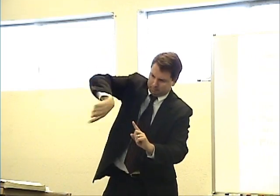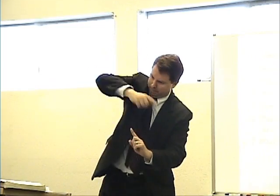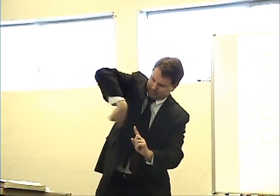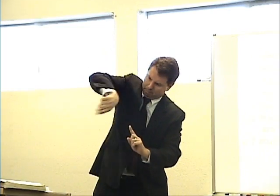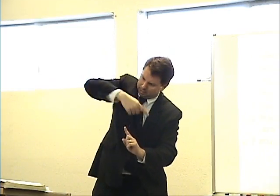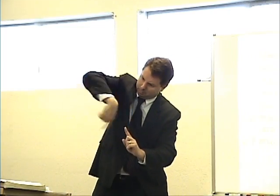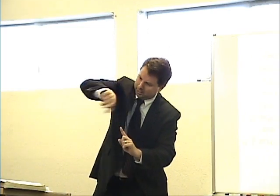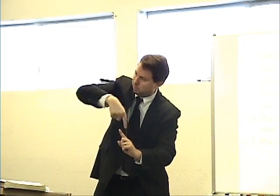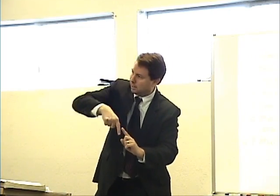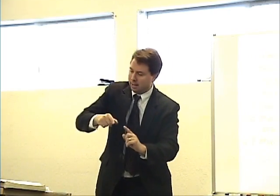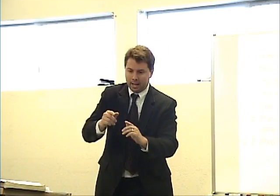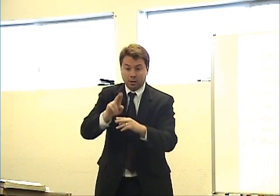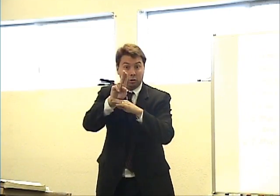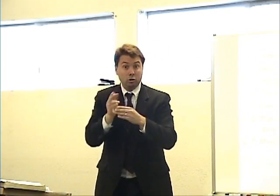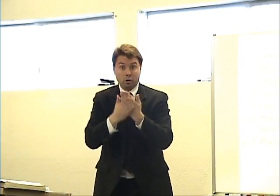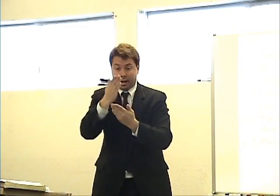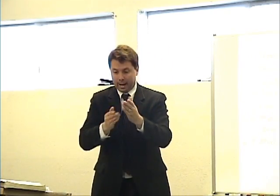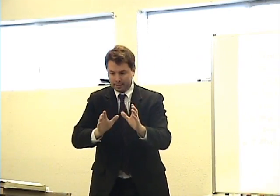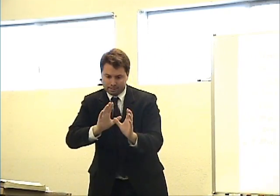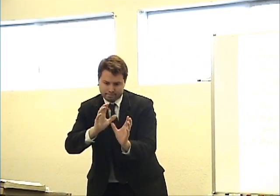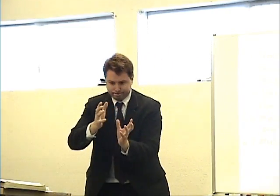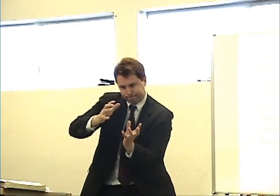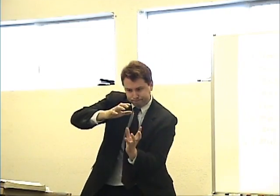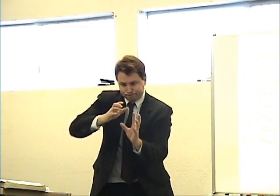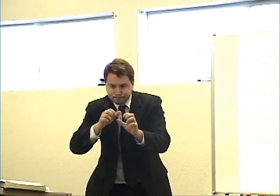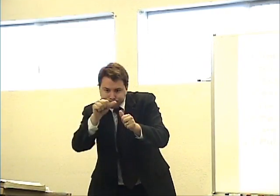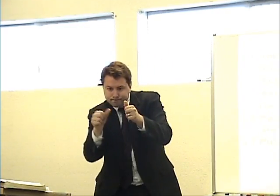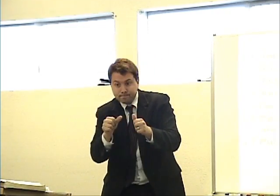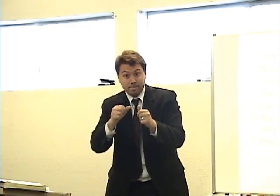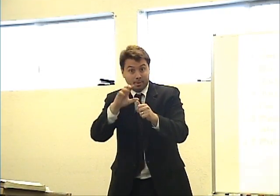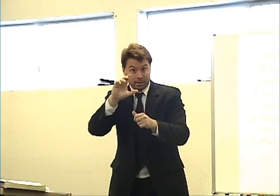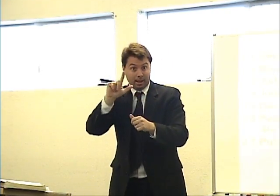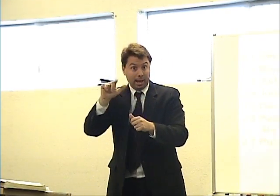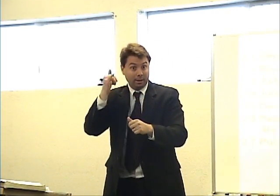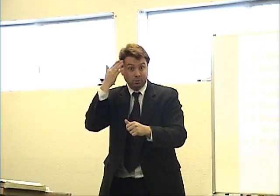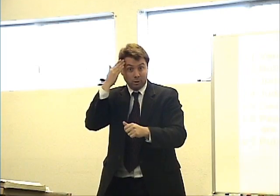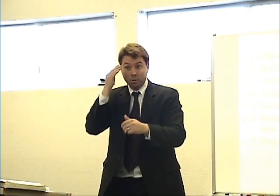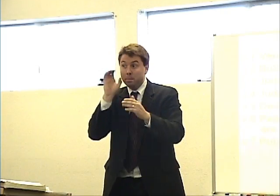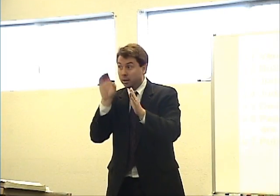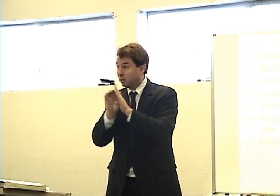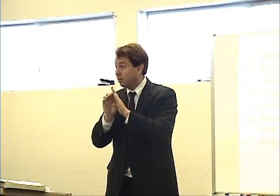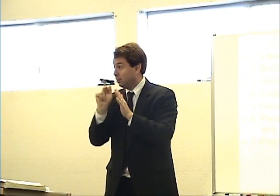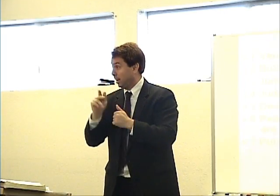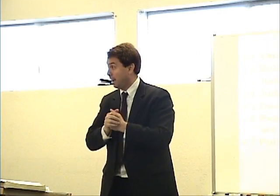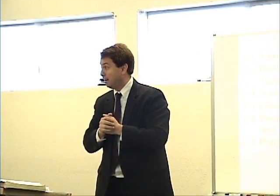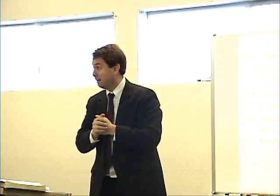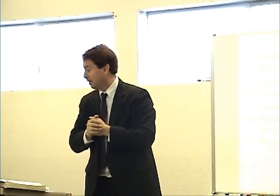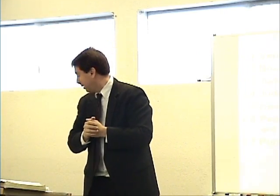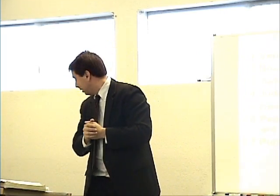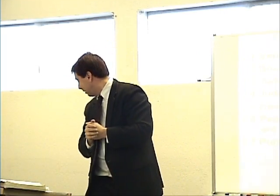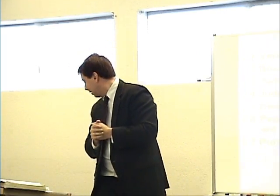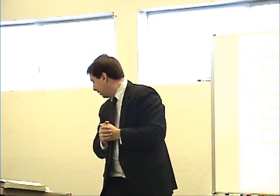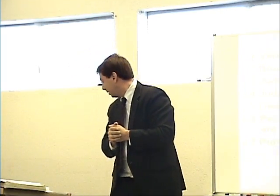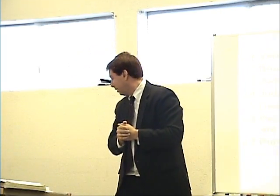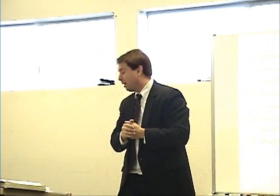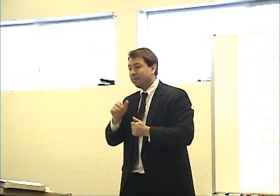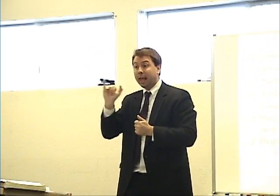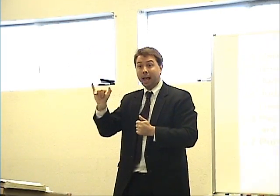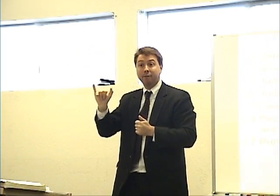spin it, spin it, spin it, spin it, and you use your hands and clay. You know the picture? Okay? They have